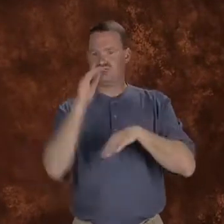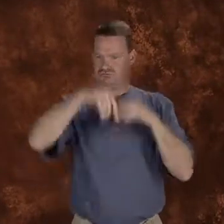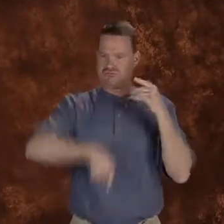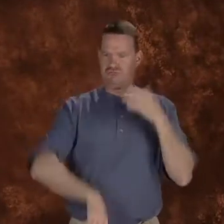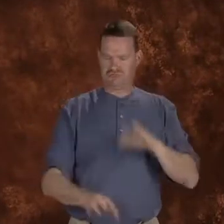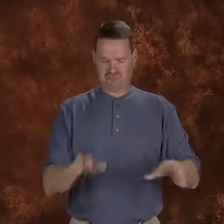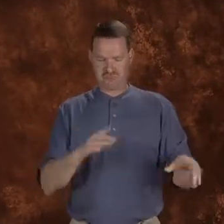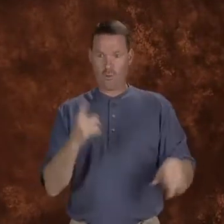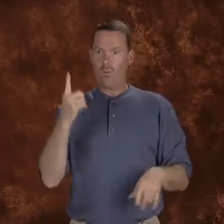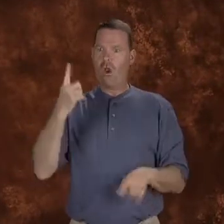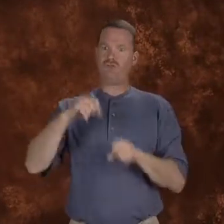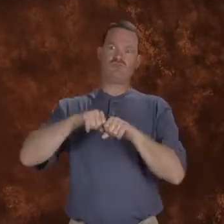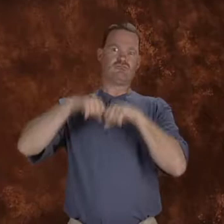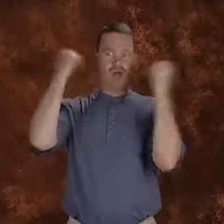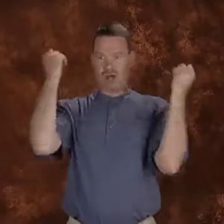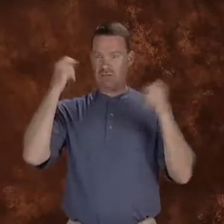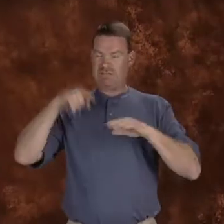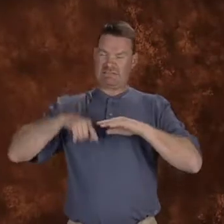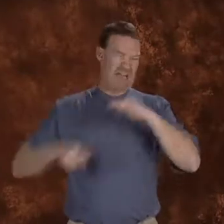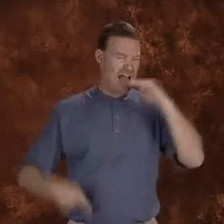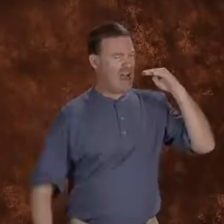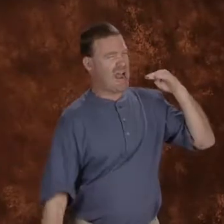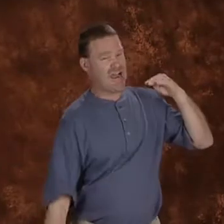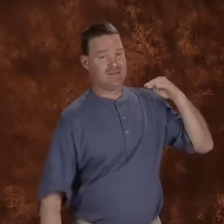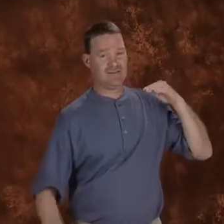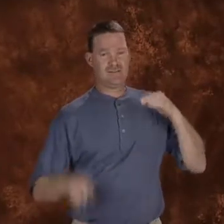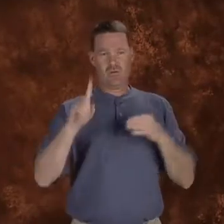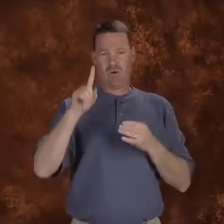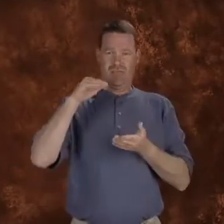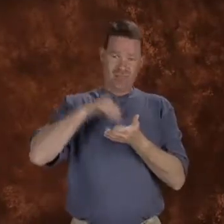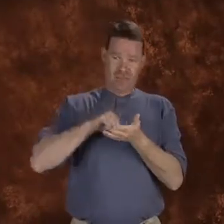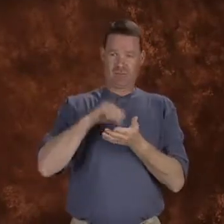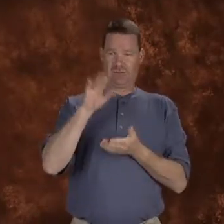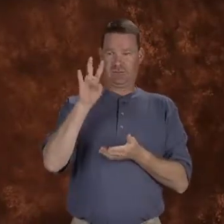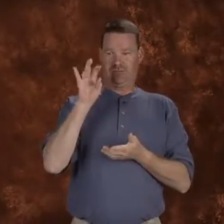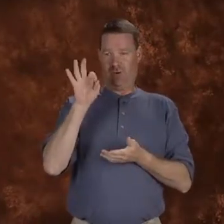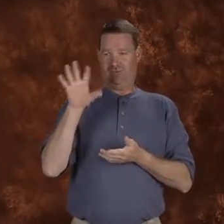Also, dolphins can dive around to 120 feet below the surface.